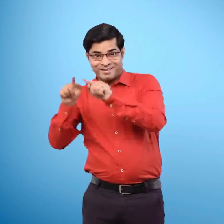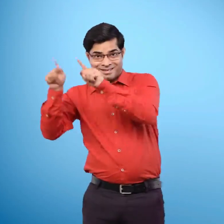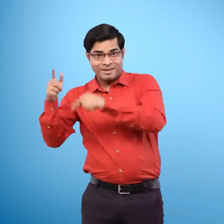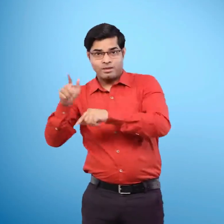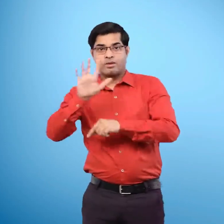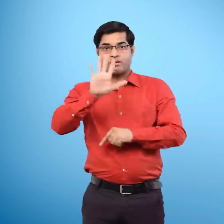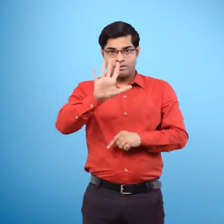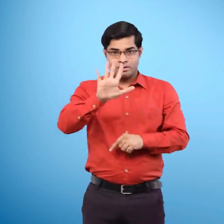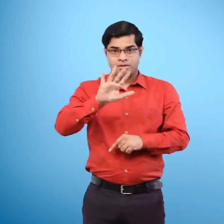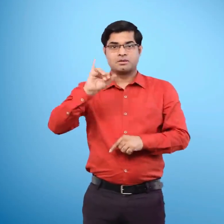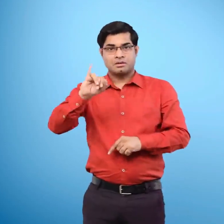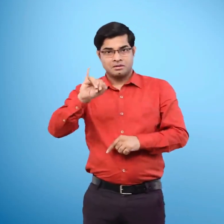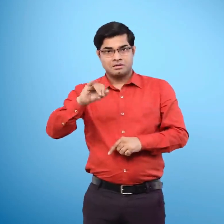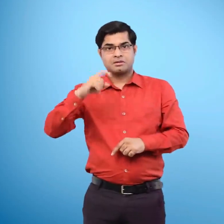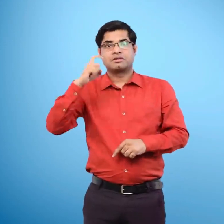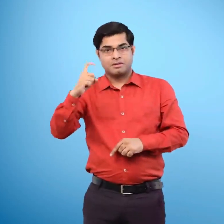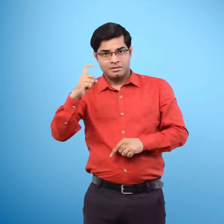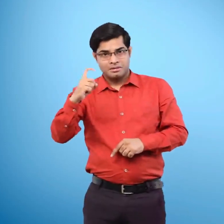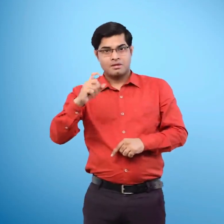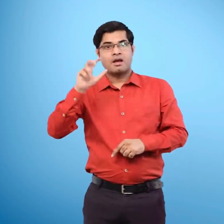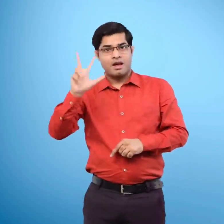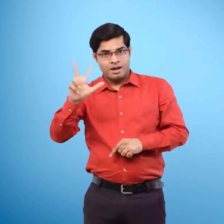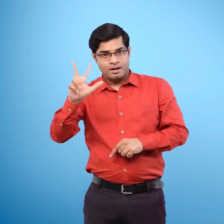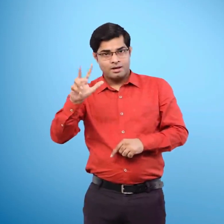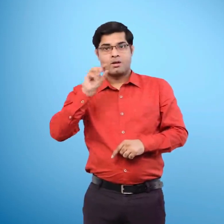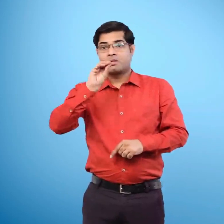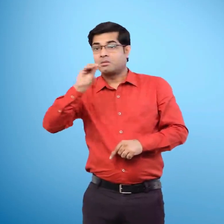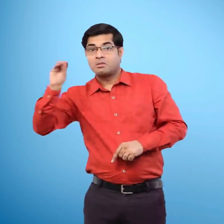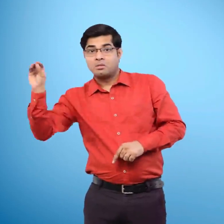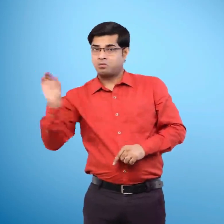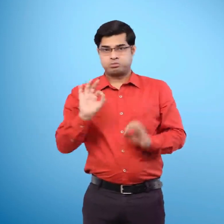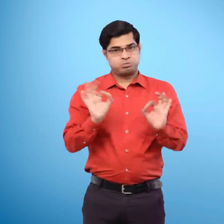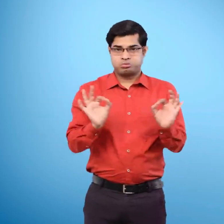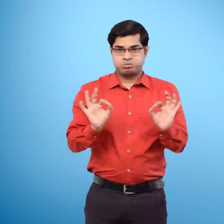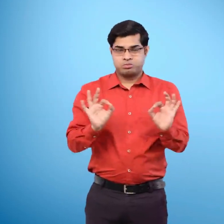Box 5, 6, 7 and 8 are blank.